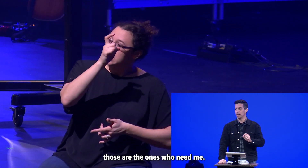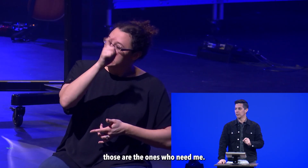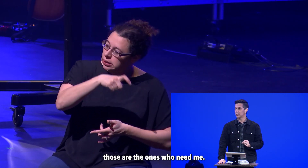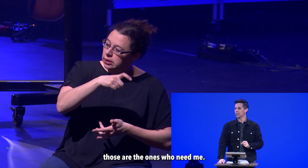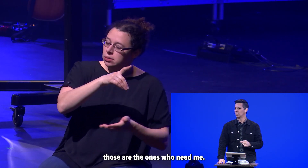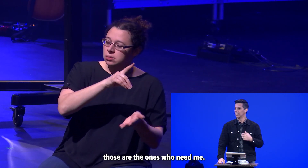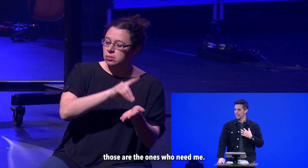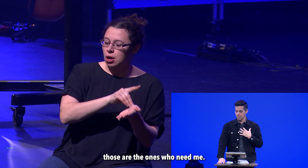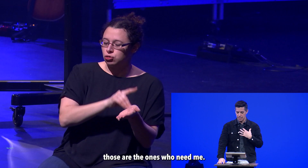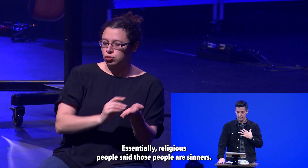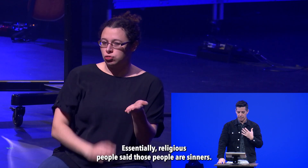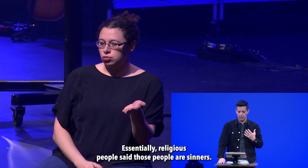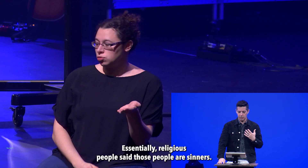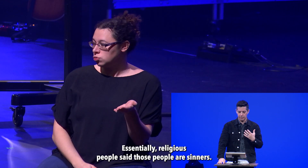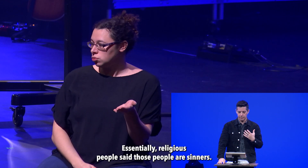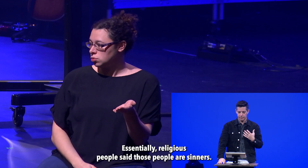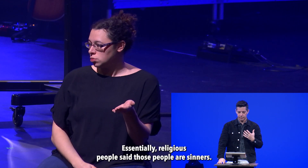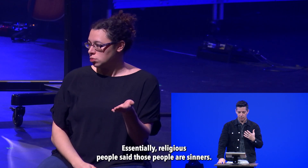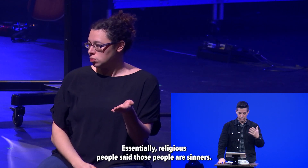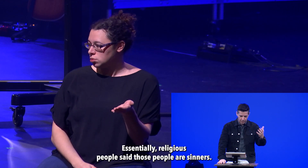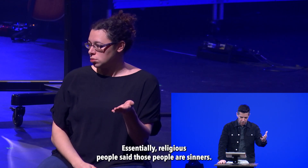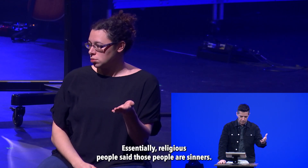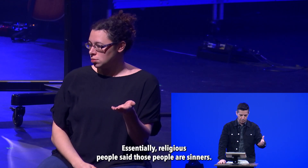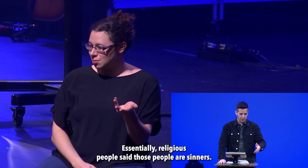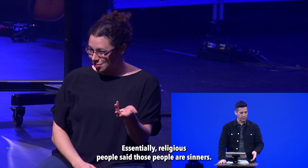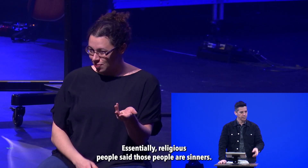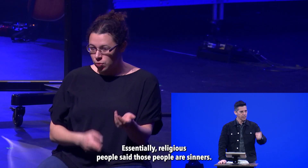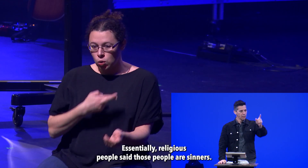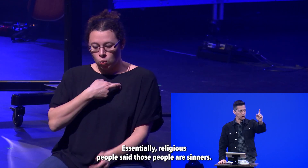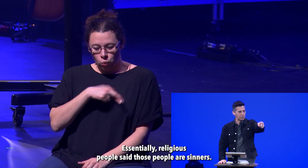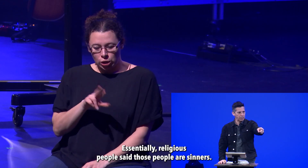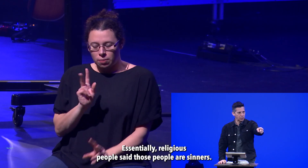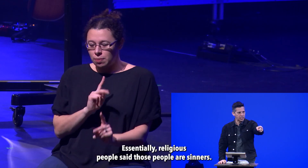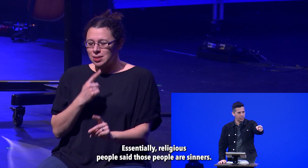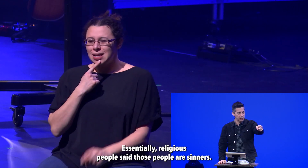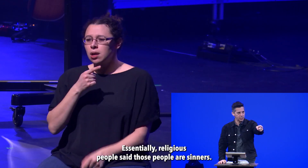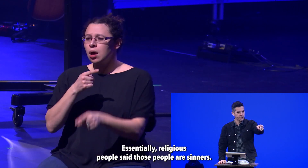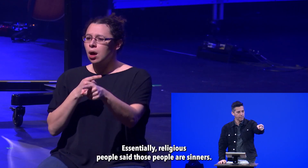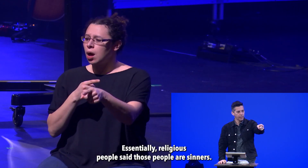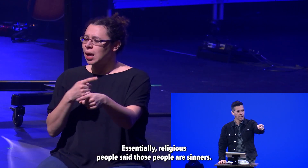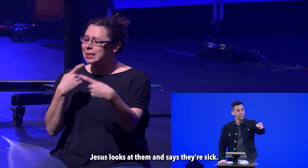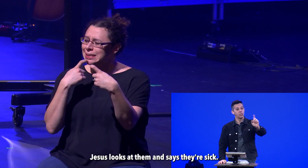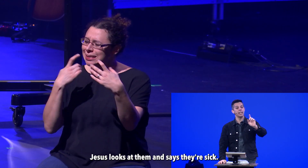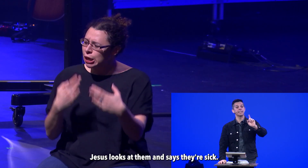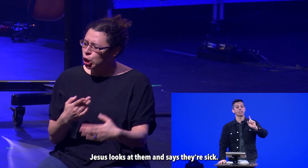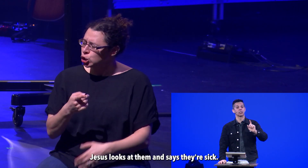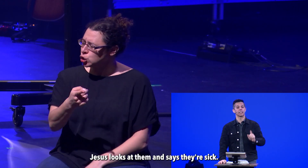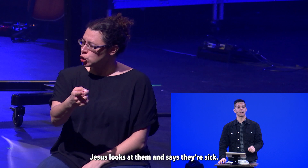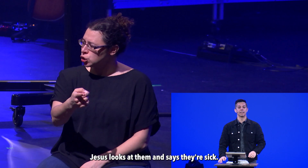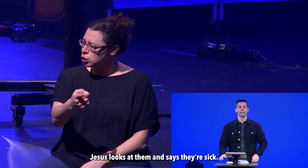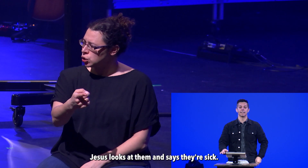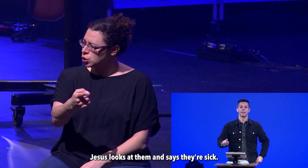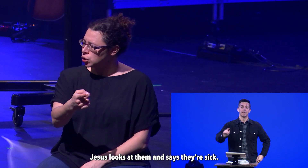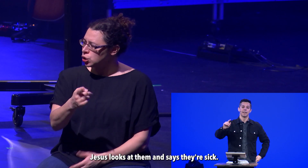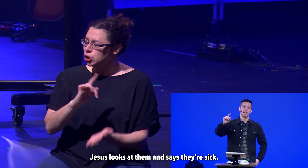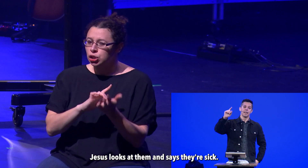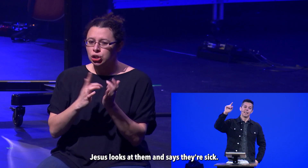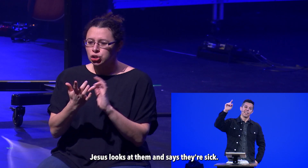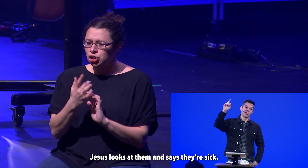those are the ones who need me, essentially. Religious people said, those people are sinners. Jesus looks at them and